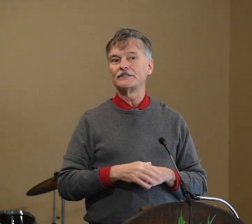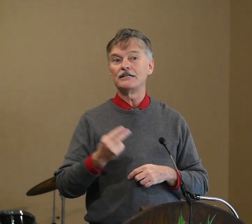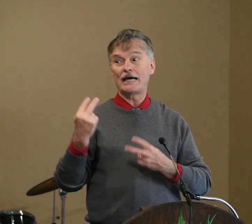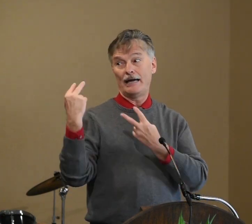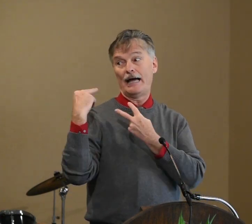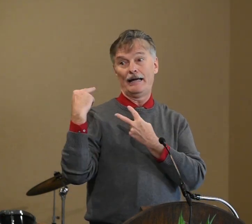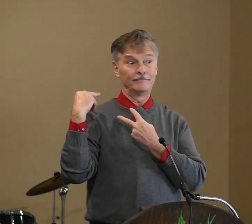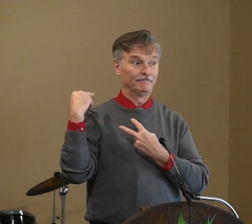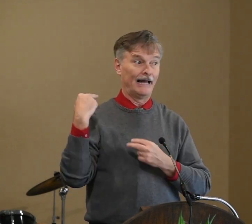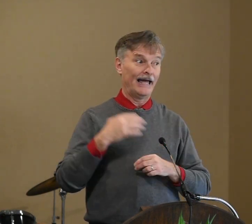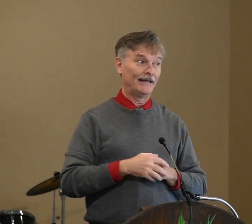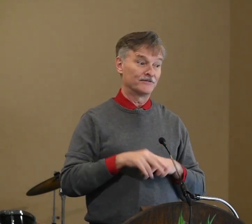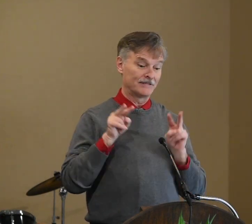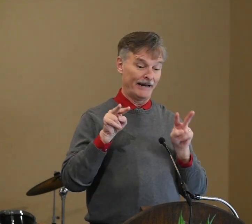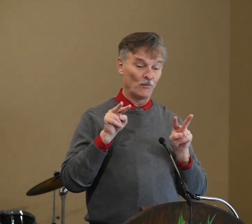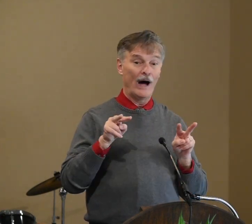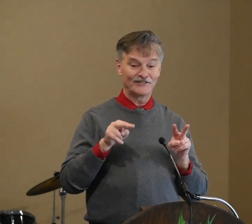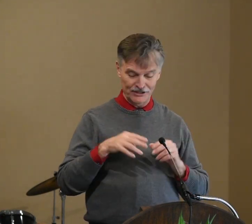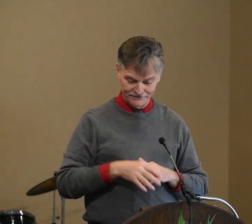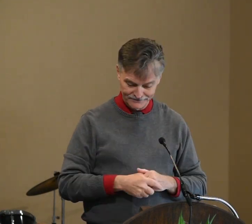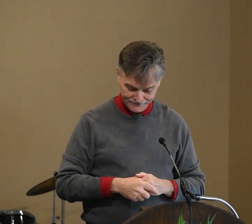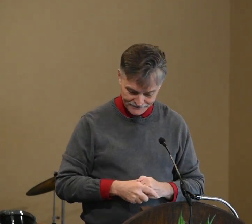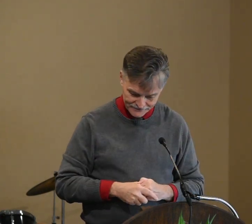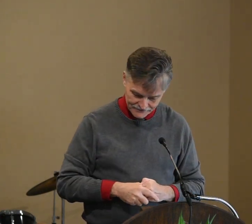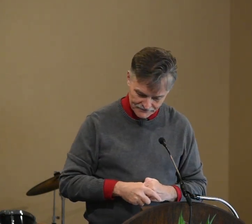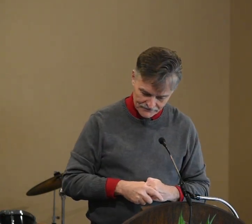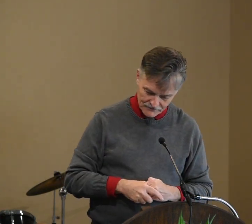because I had somebody watching.